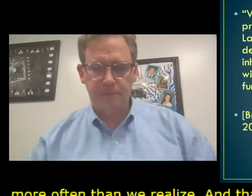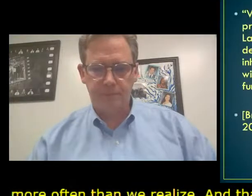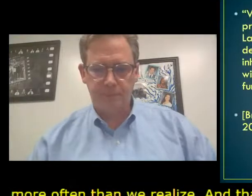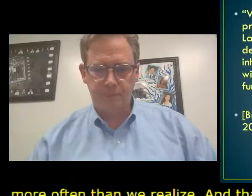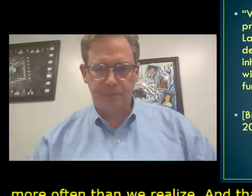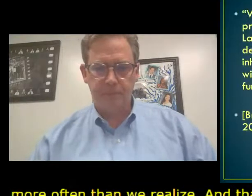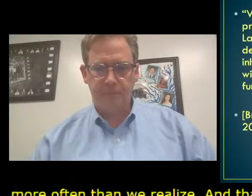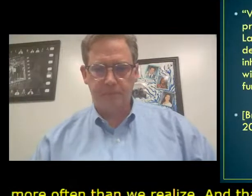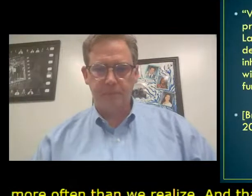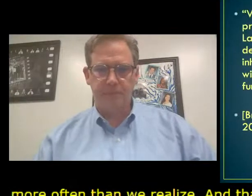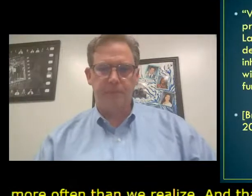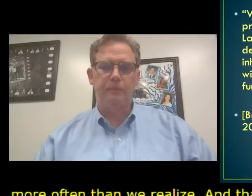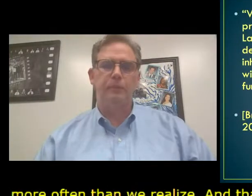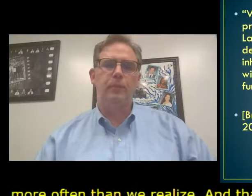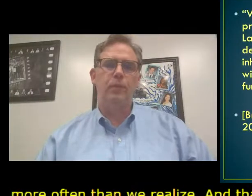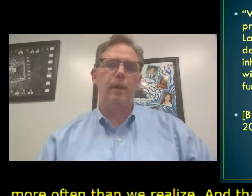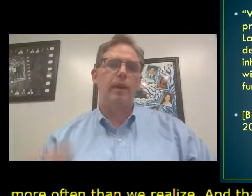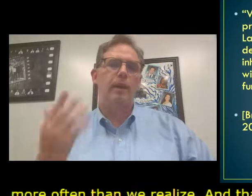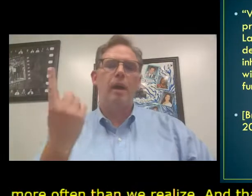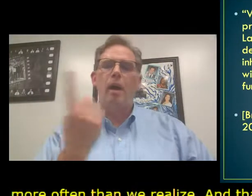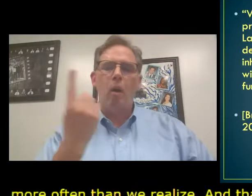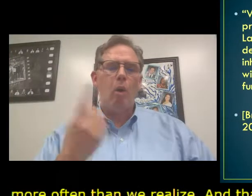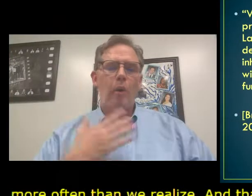Let's go to the next slide.